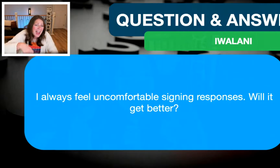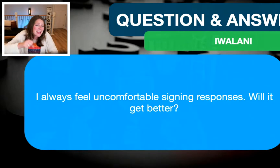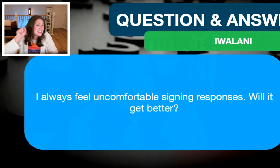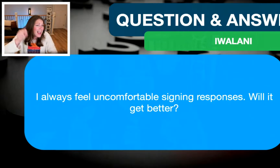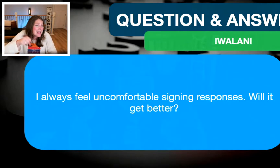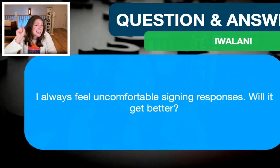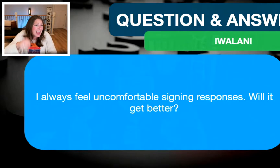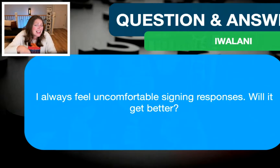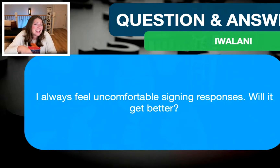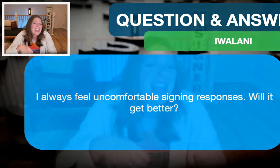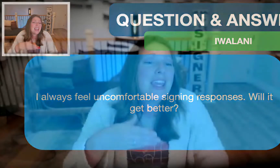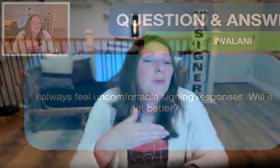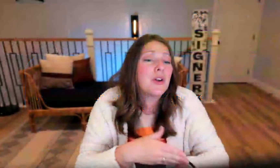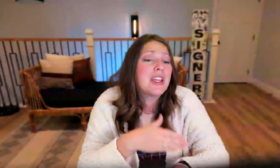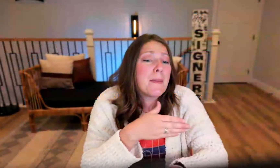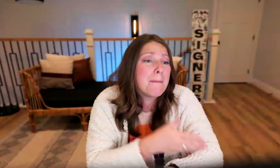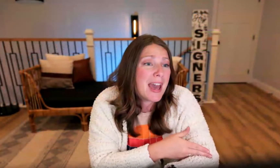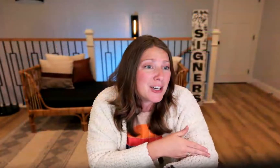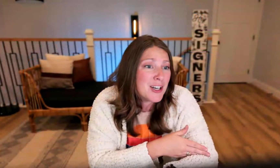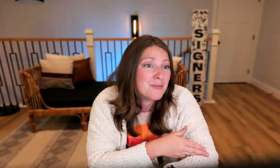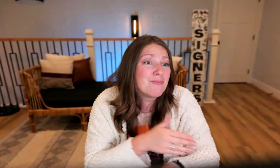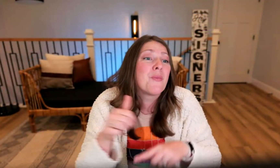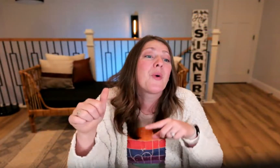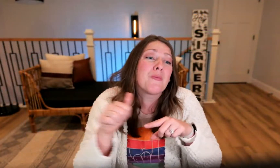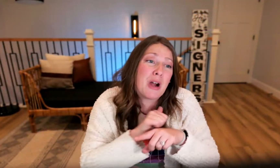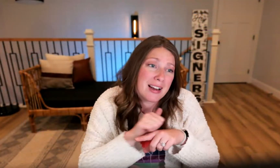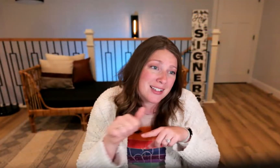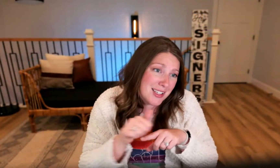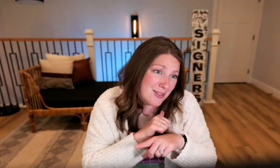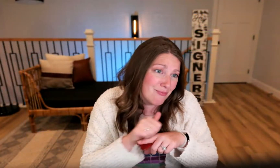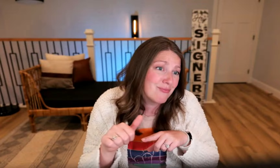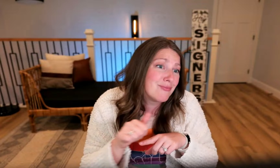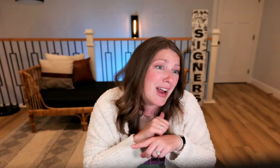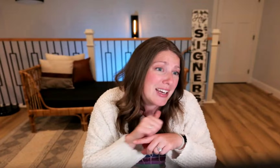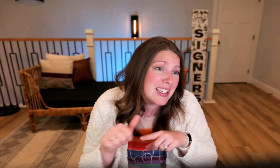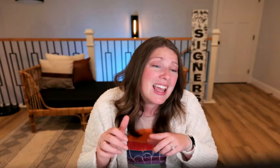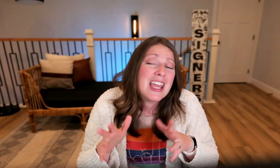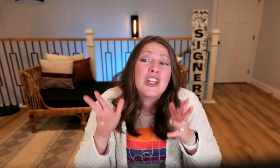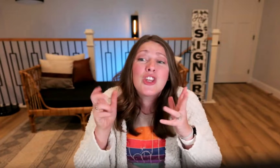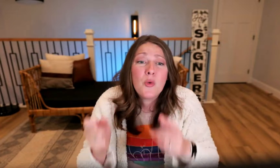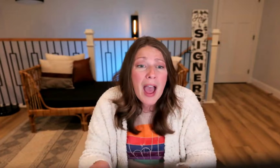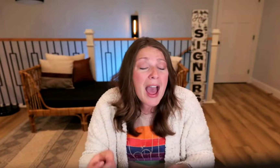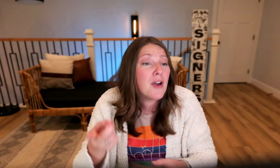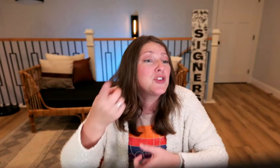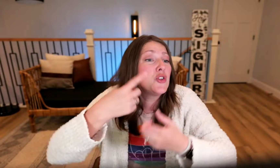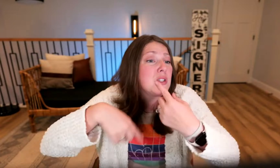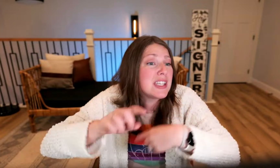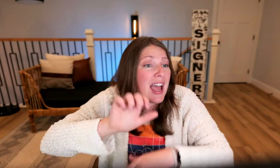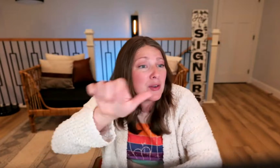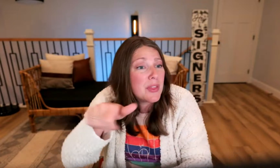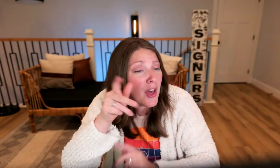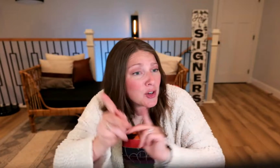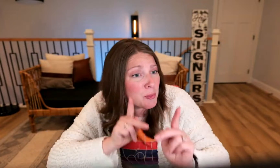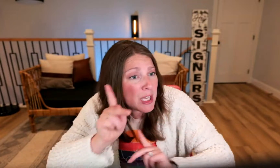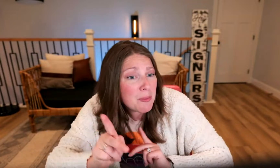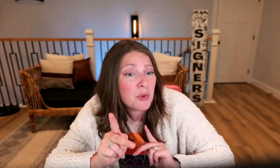Yes, yes, yes. It will get better with practice, right? You have to sign with other people.